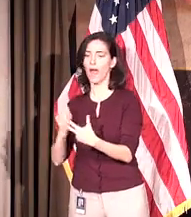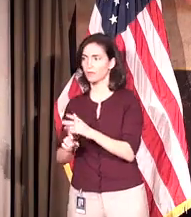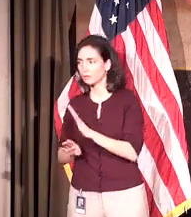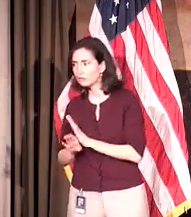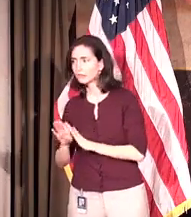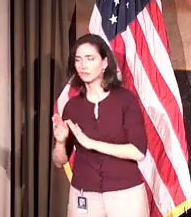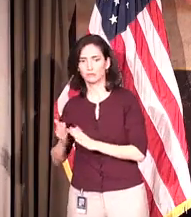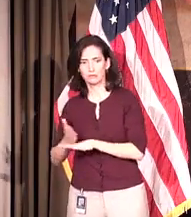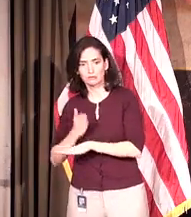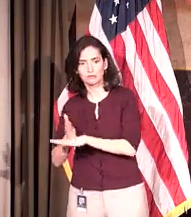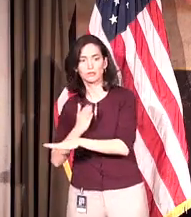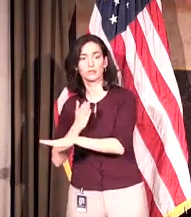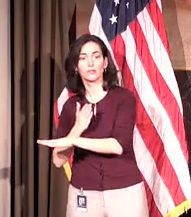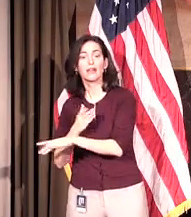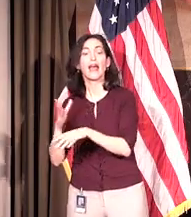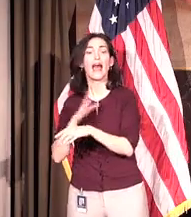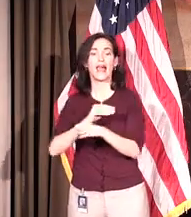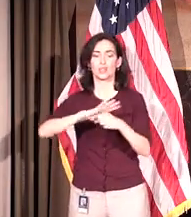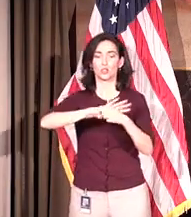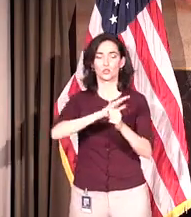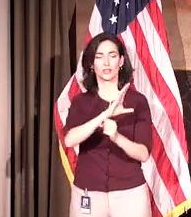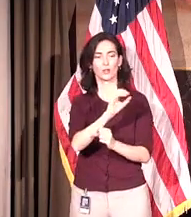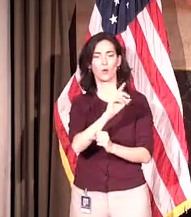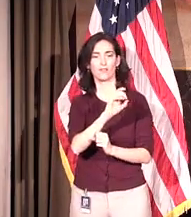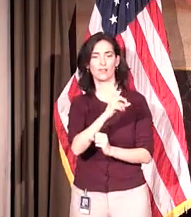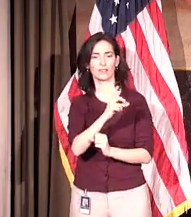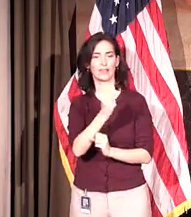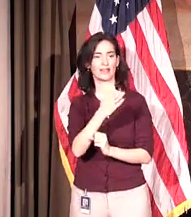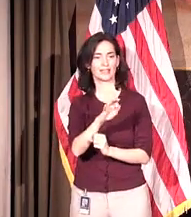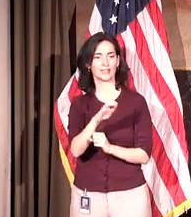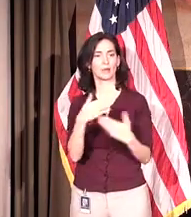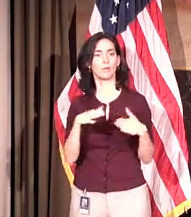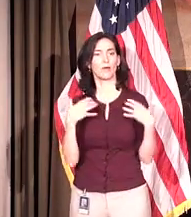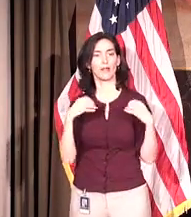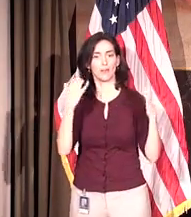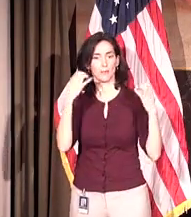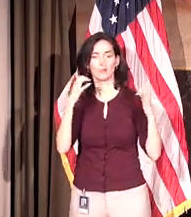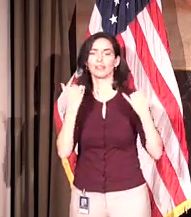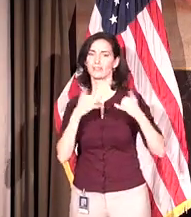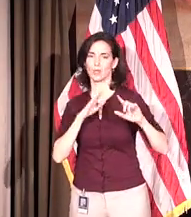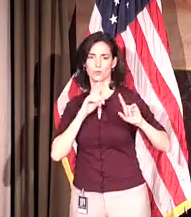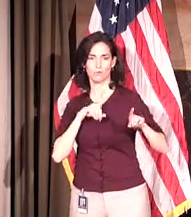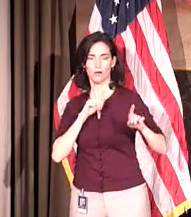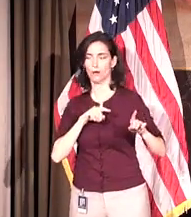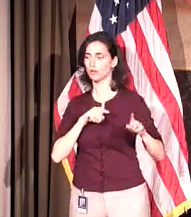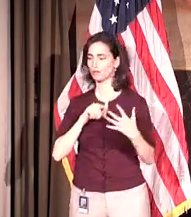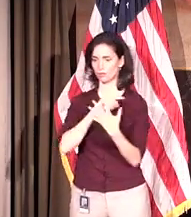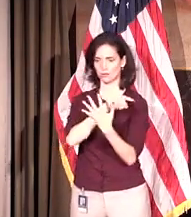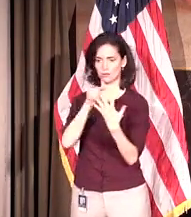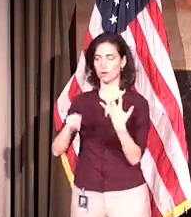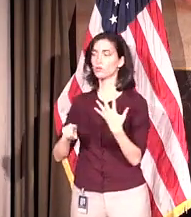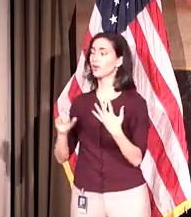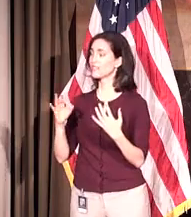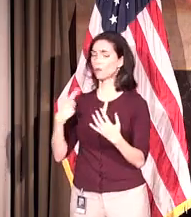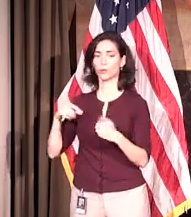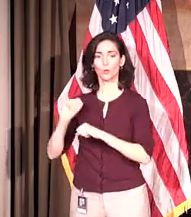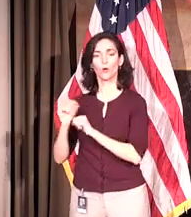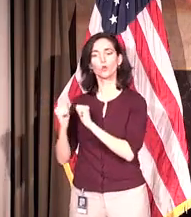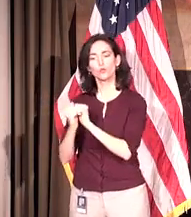also continue to respond to the COVID-19 public health emergency. And I would just say that by working together,